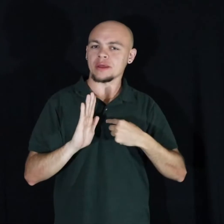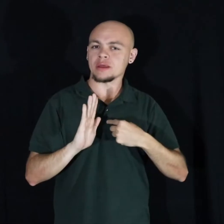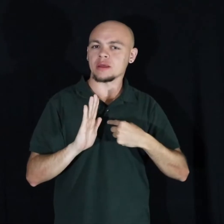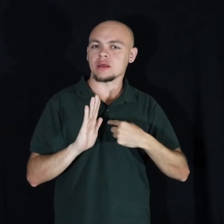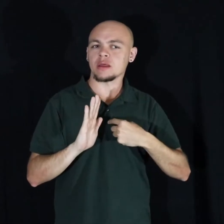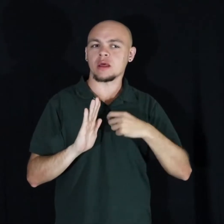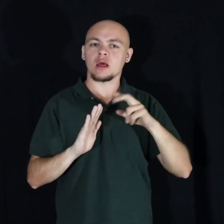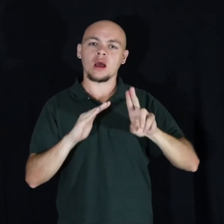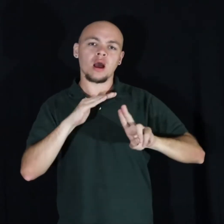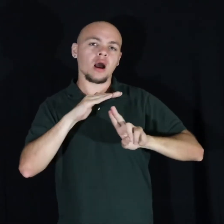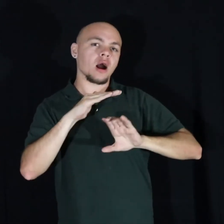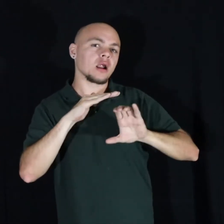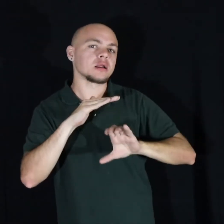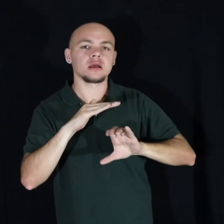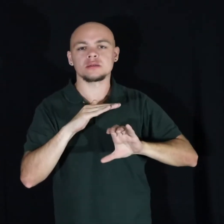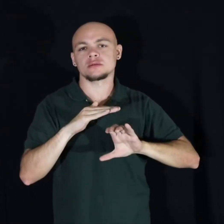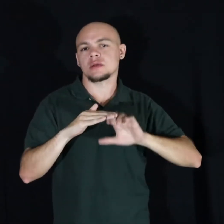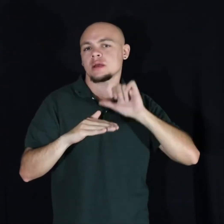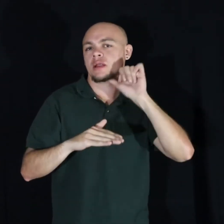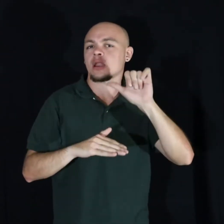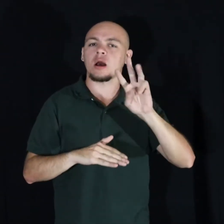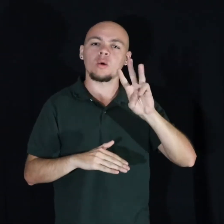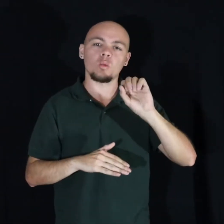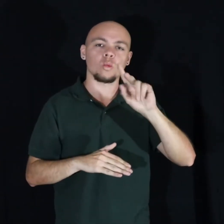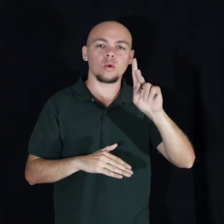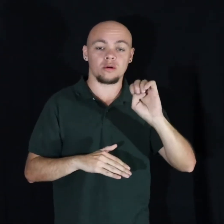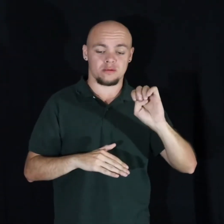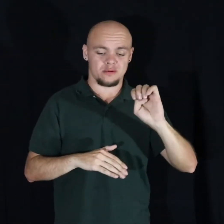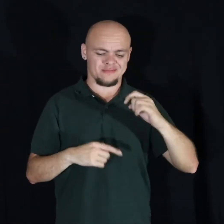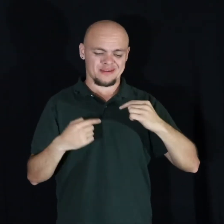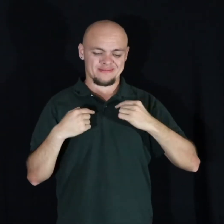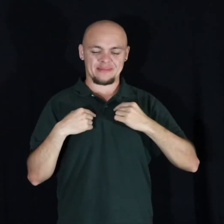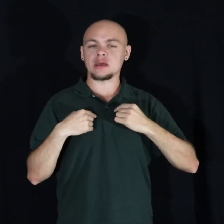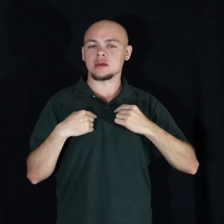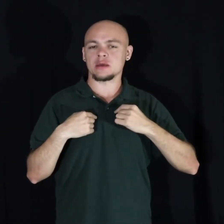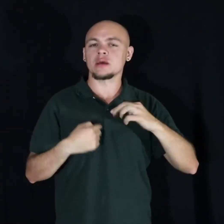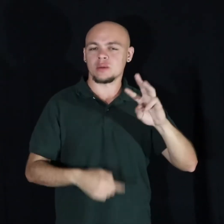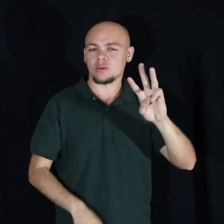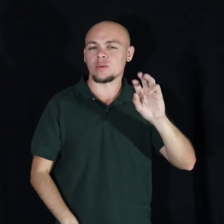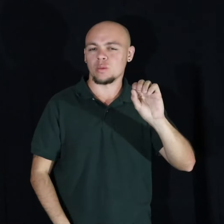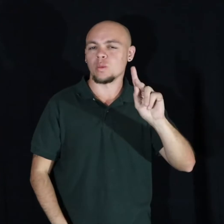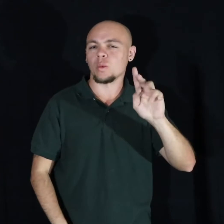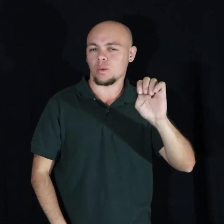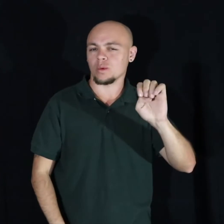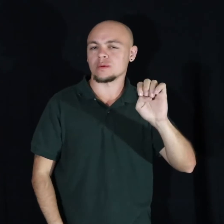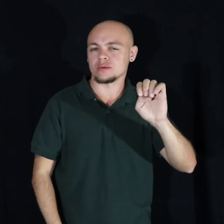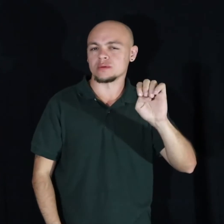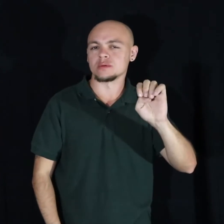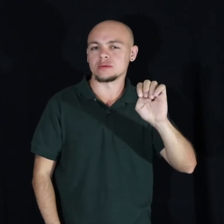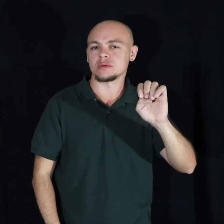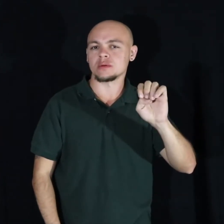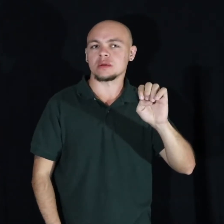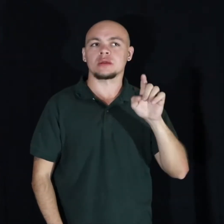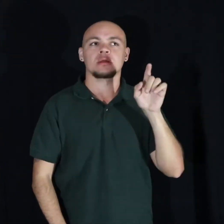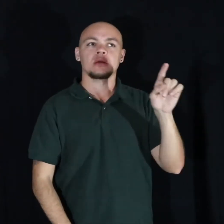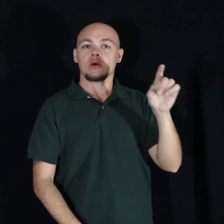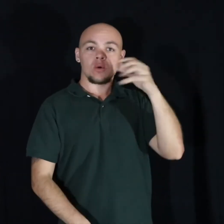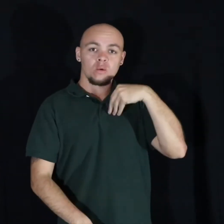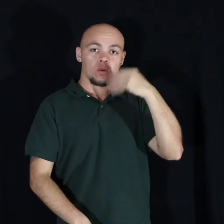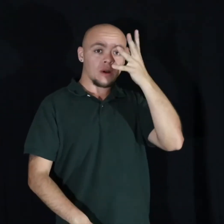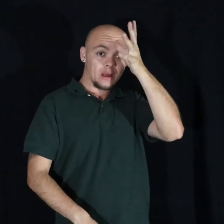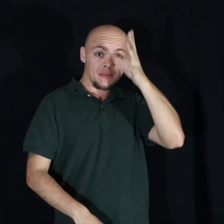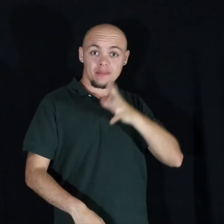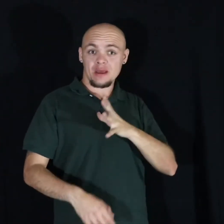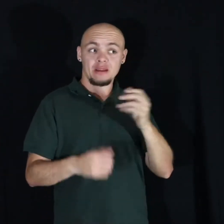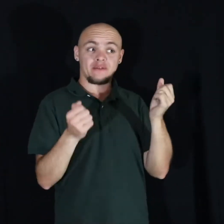unconscious and unwoke. But I am woke. The fearful white man, Willie